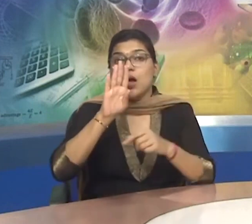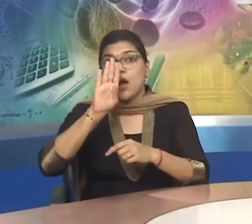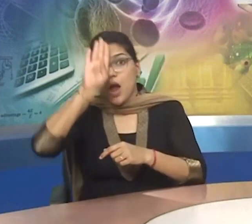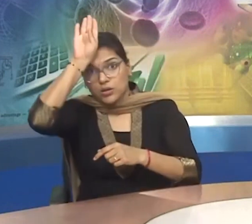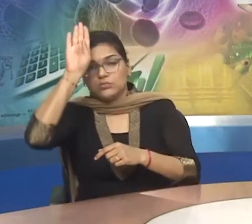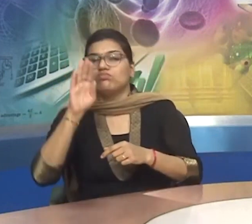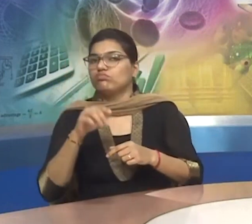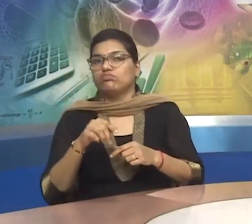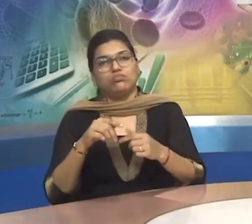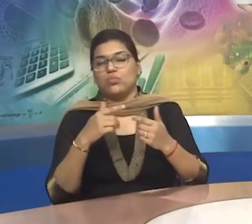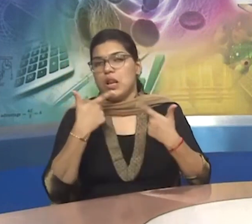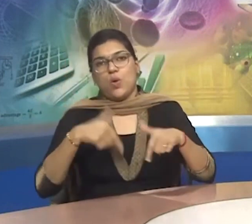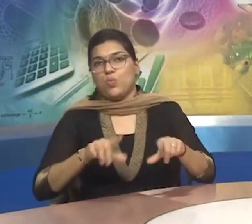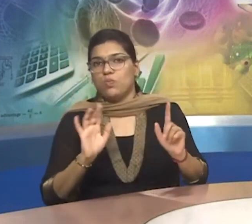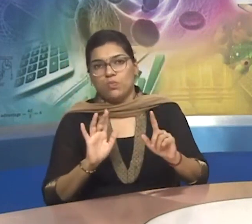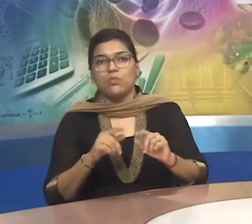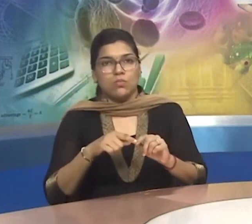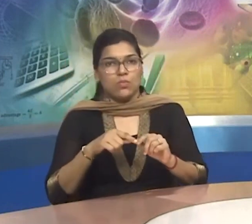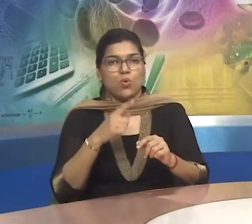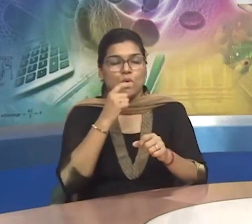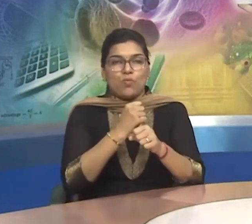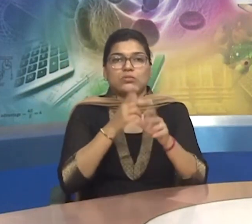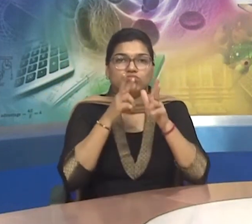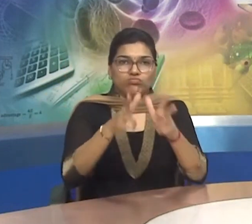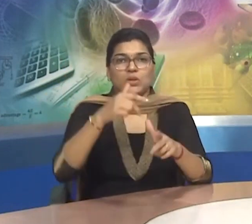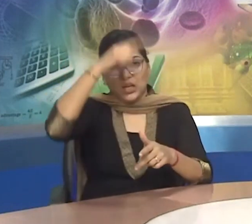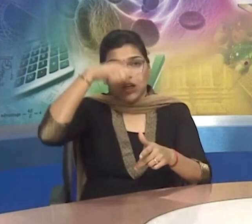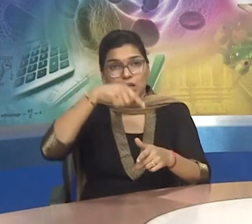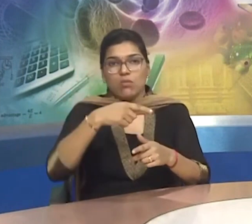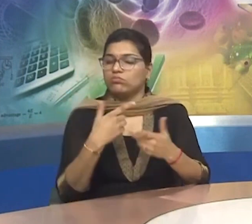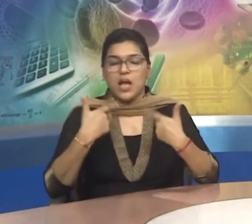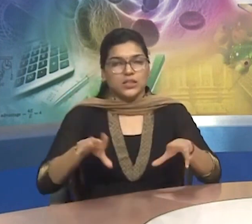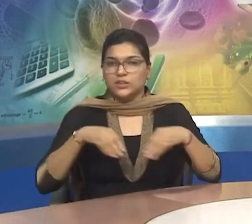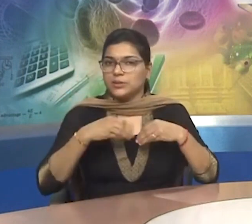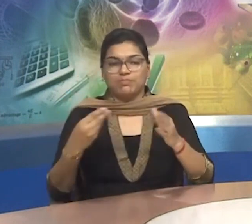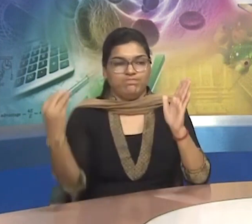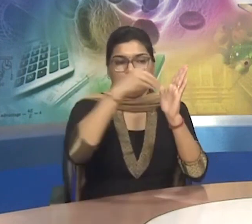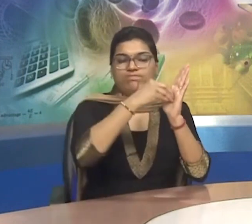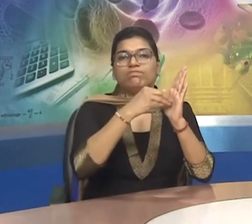that we all are equal. So that is why there is abolition of title.